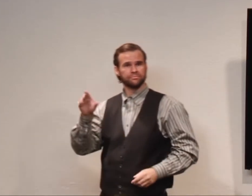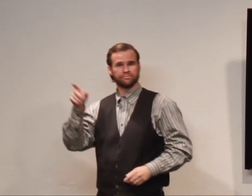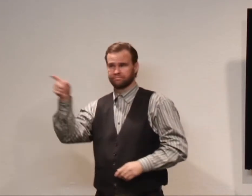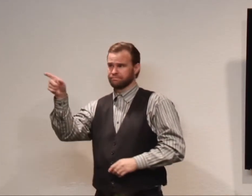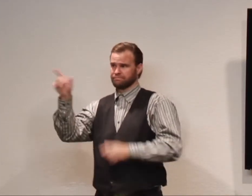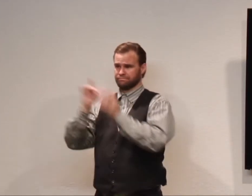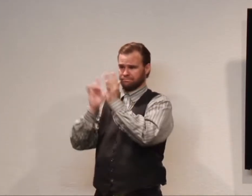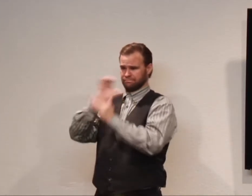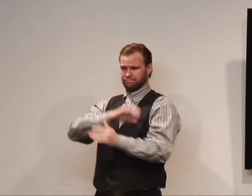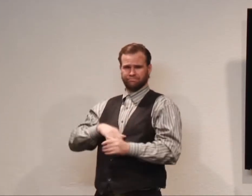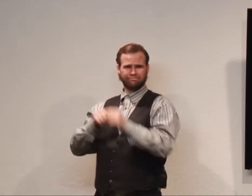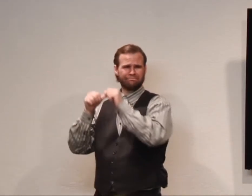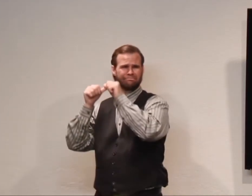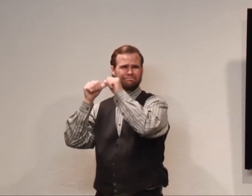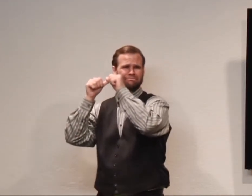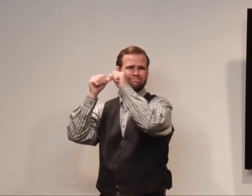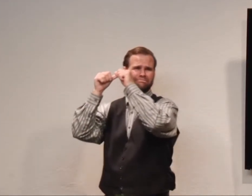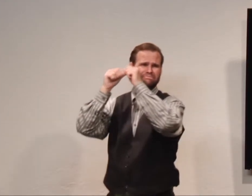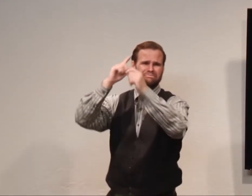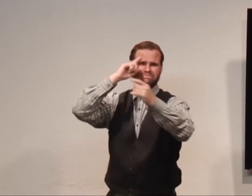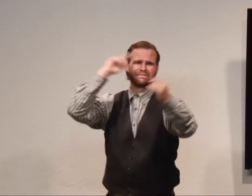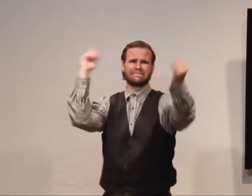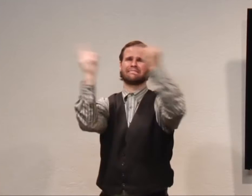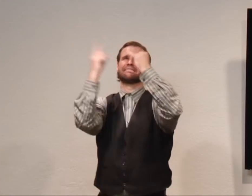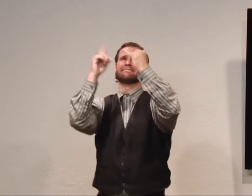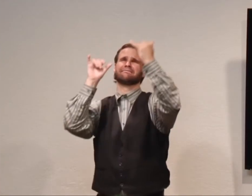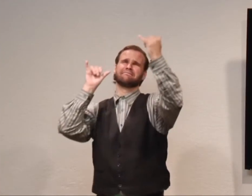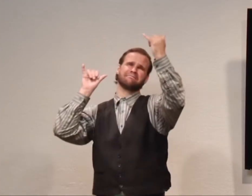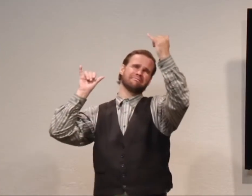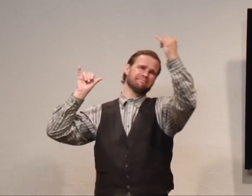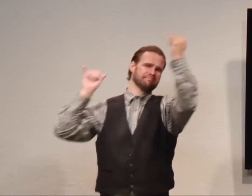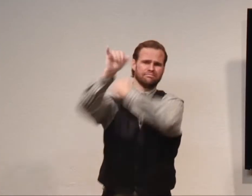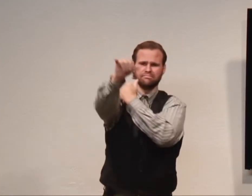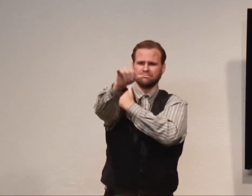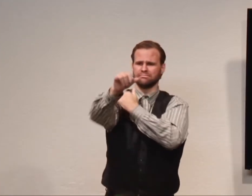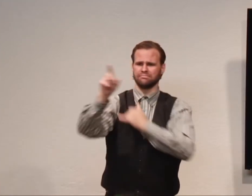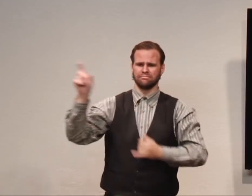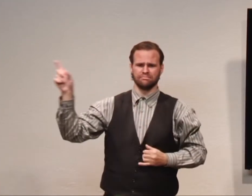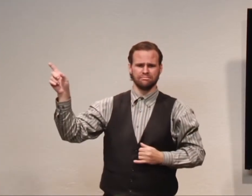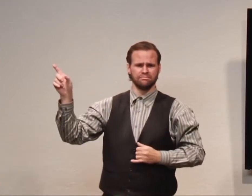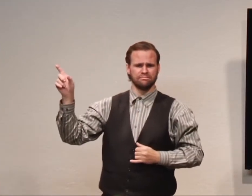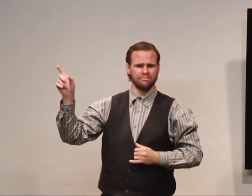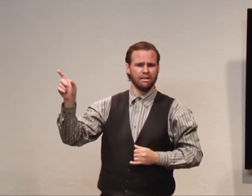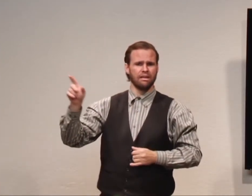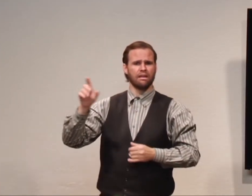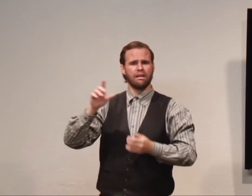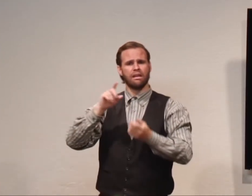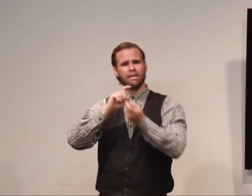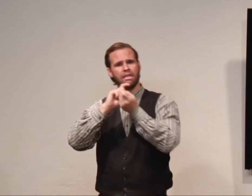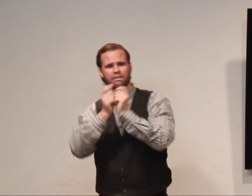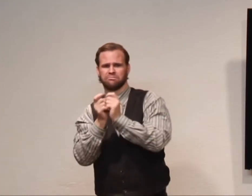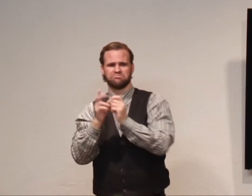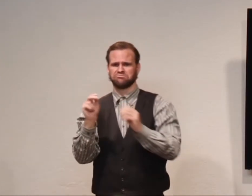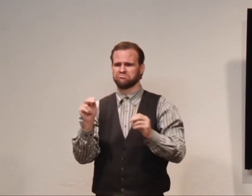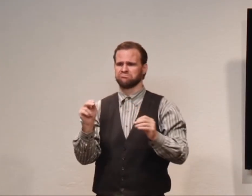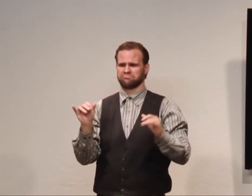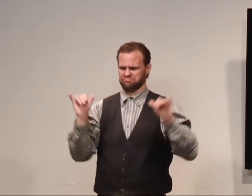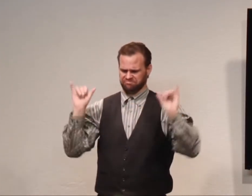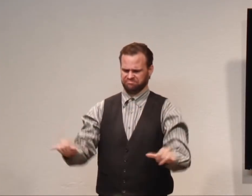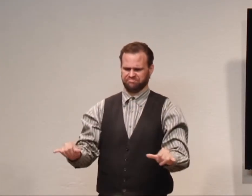is unchangeable. He not only was crucified and died and was buried, but he rose again, so he has this eternal